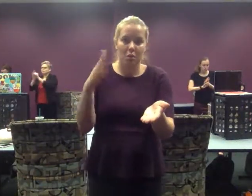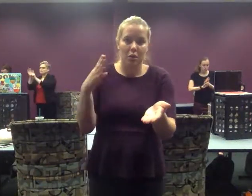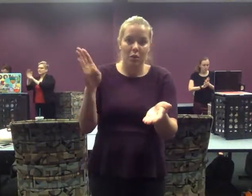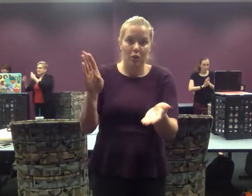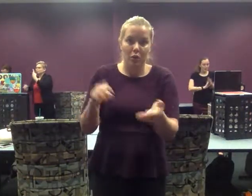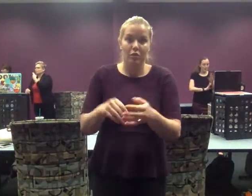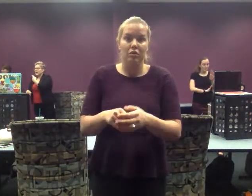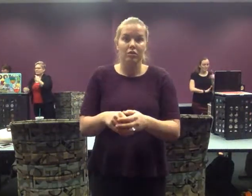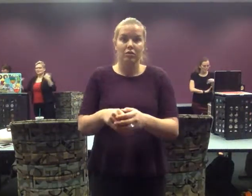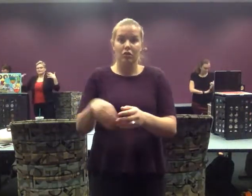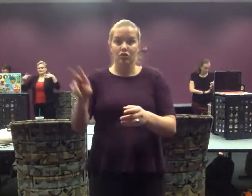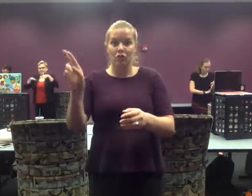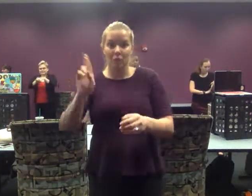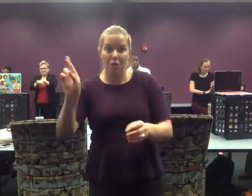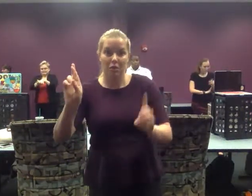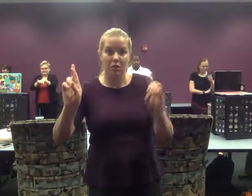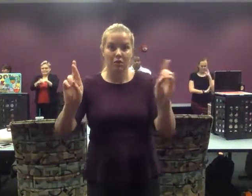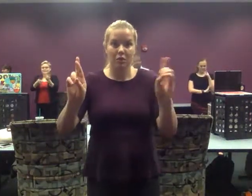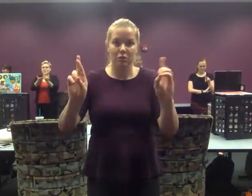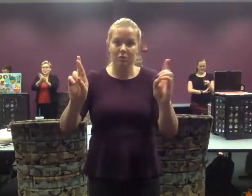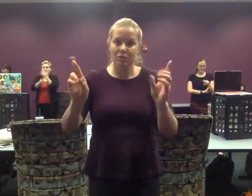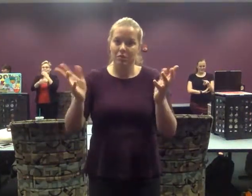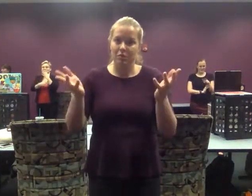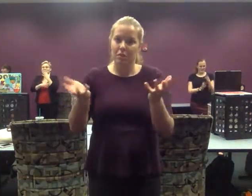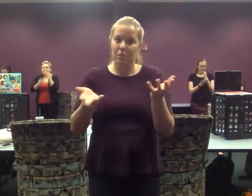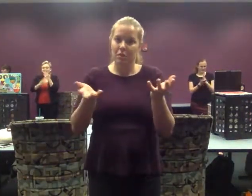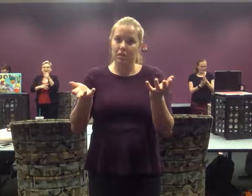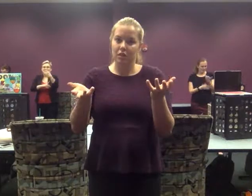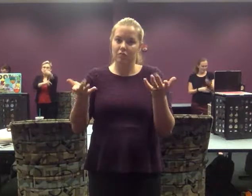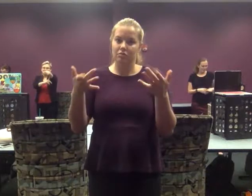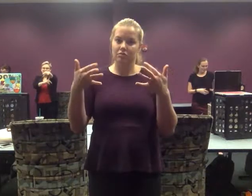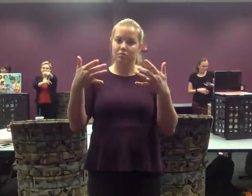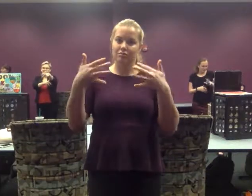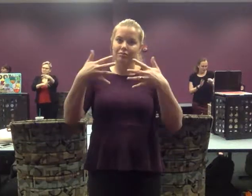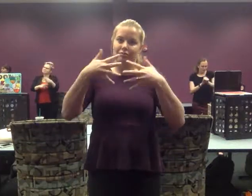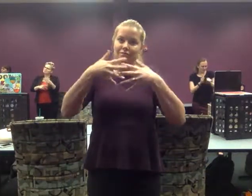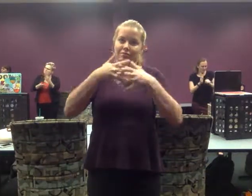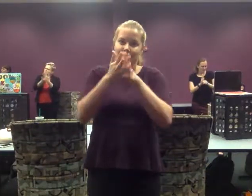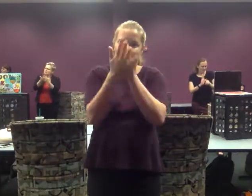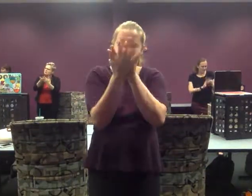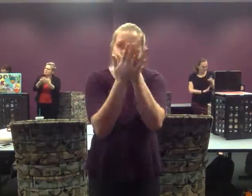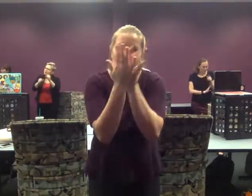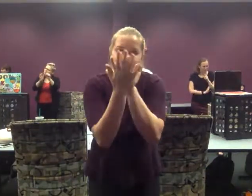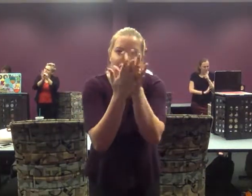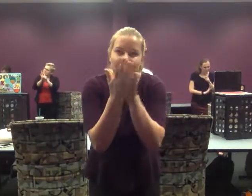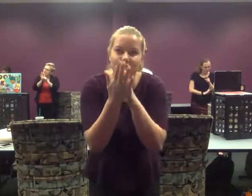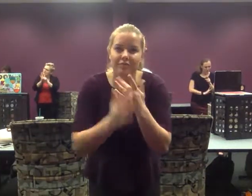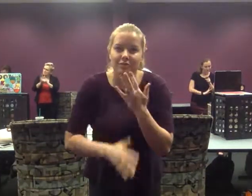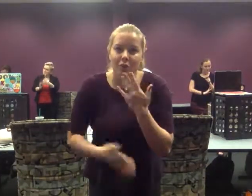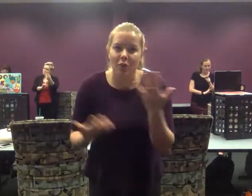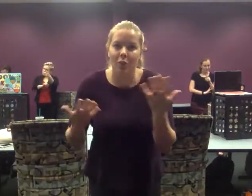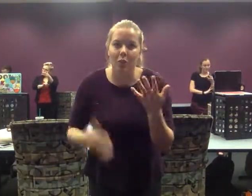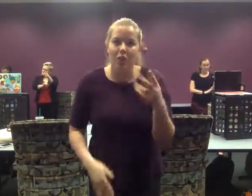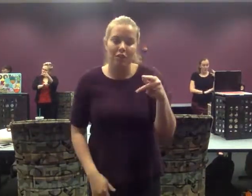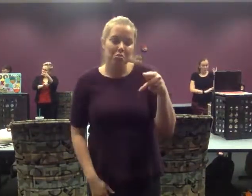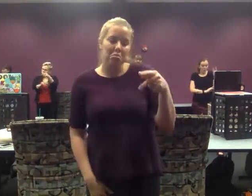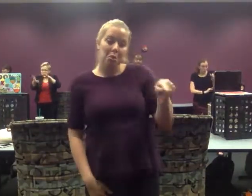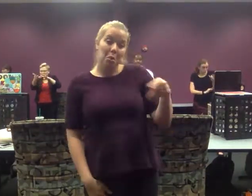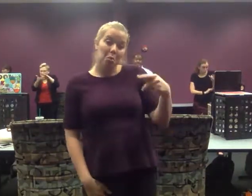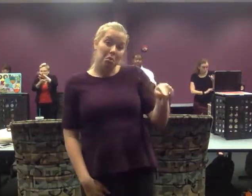those states really purple? Well, Washington State at this time is counting a difference among 3 million